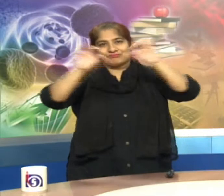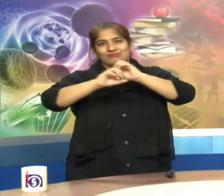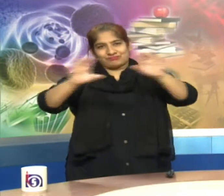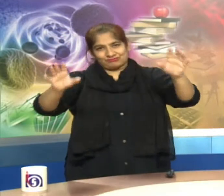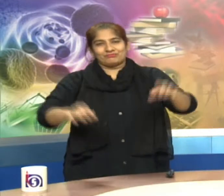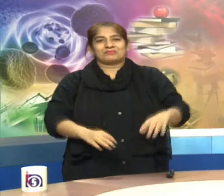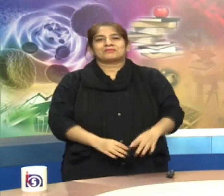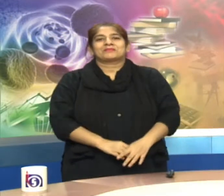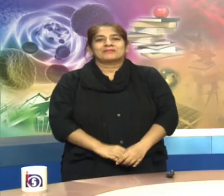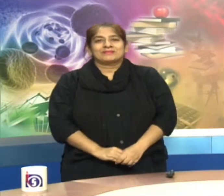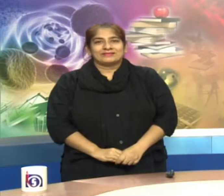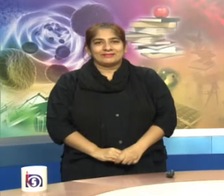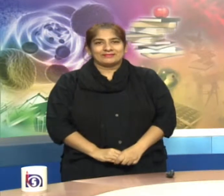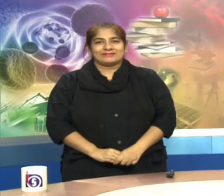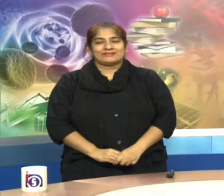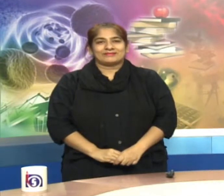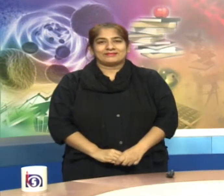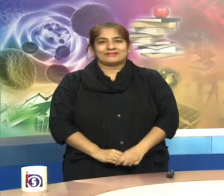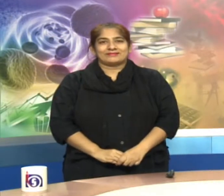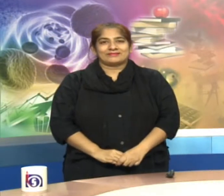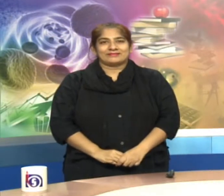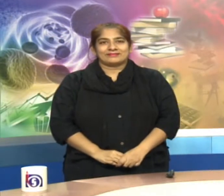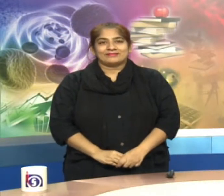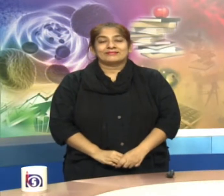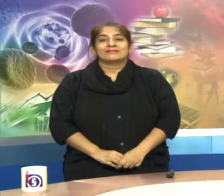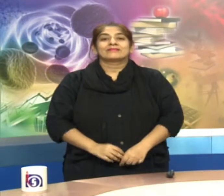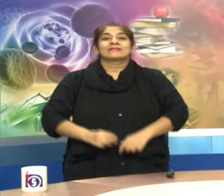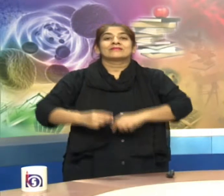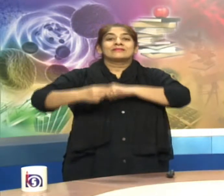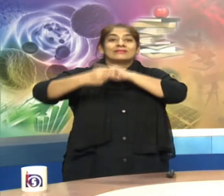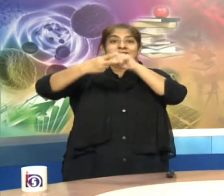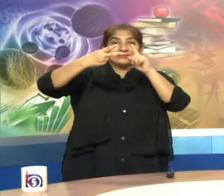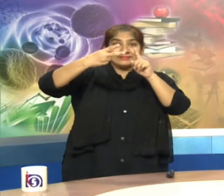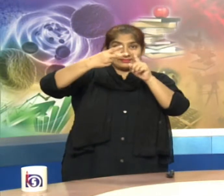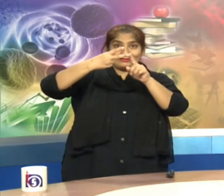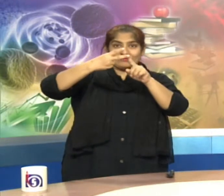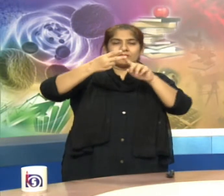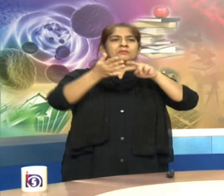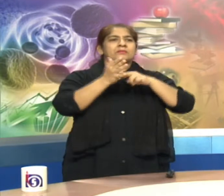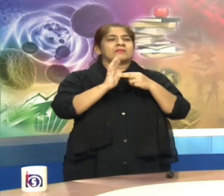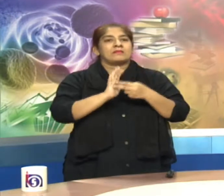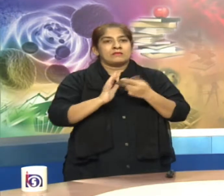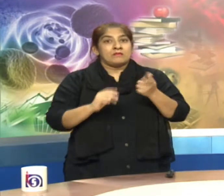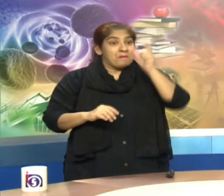given to make it information for the public.